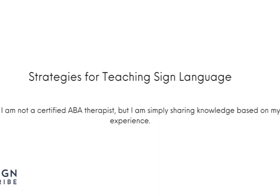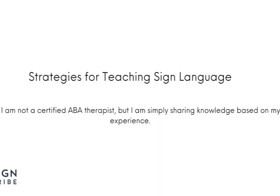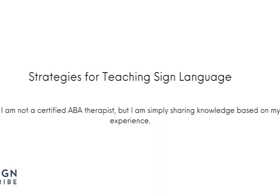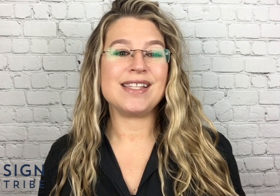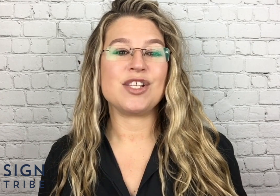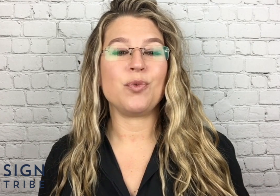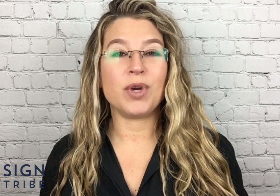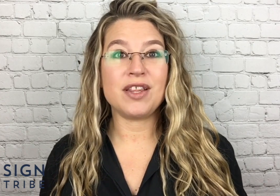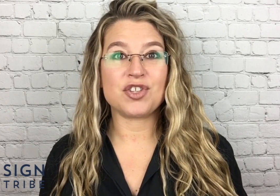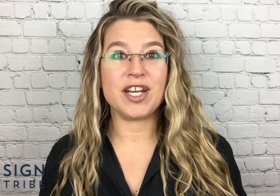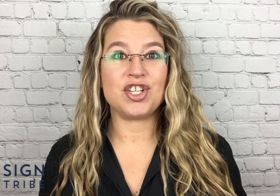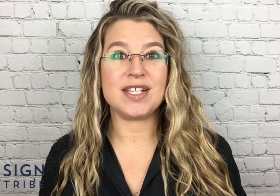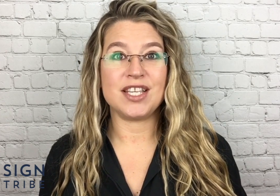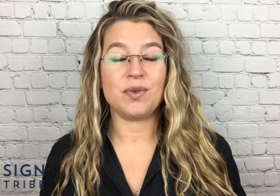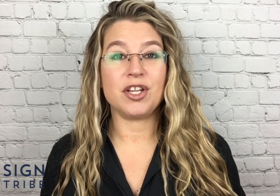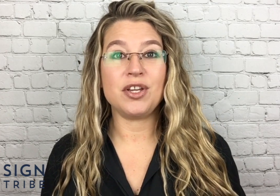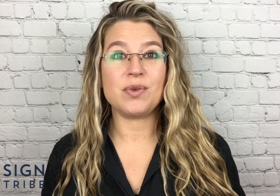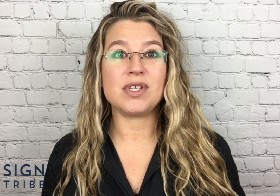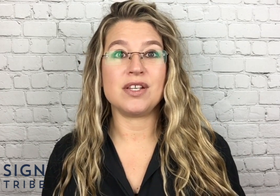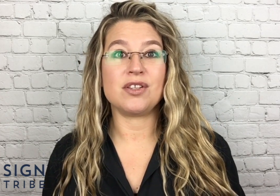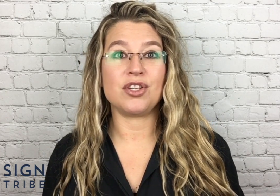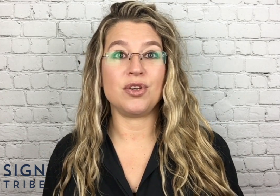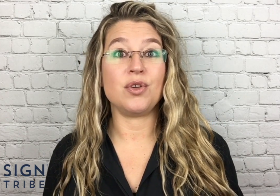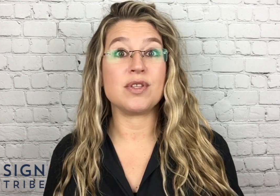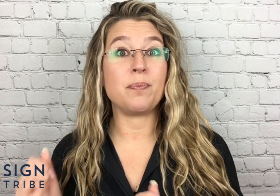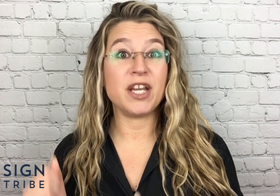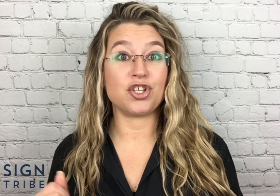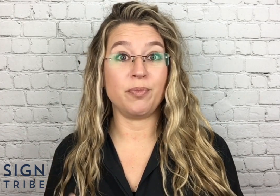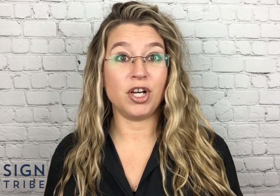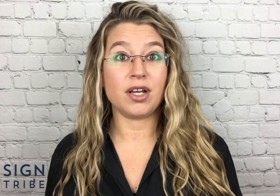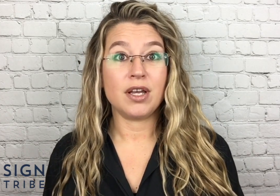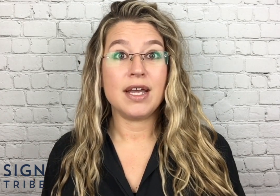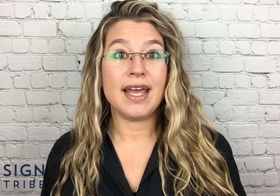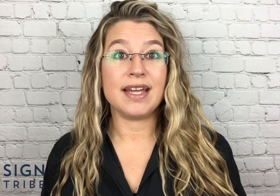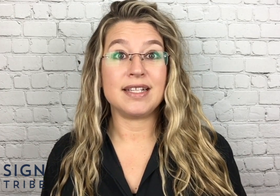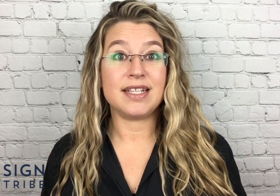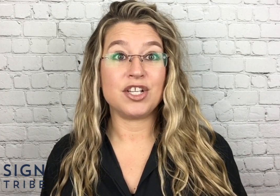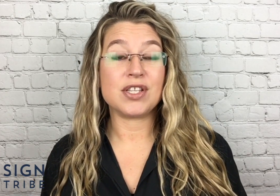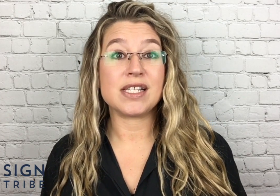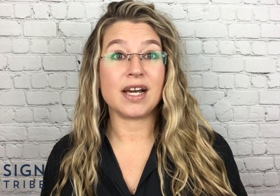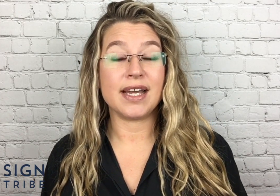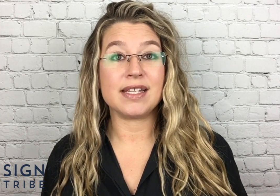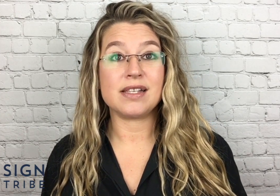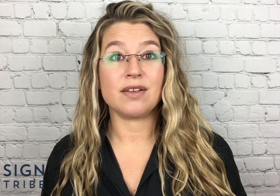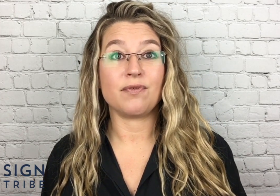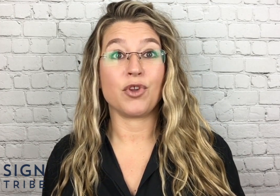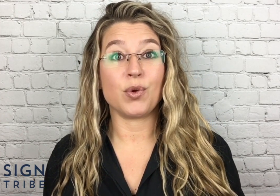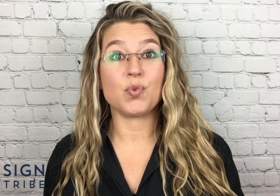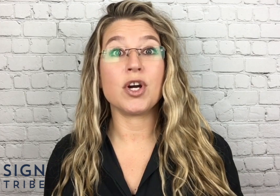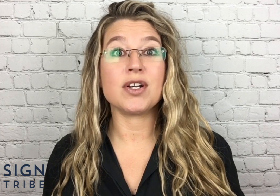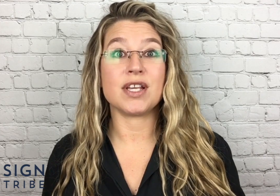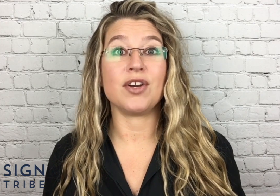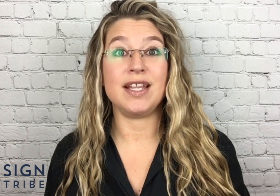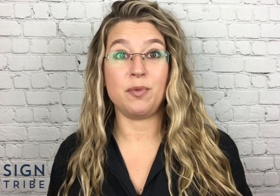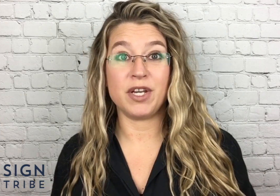And so one of the strategies that you can use is to use a picture book and to teach the signs for those words that are in the picture